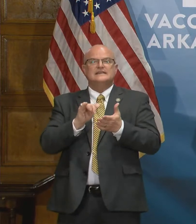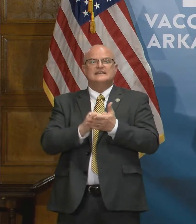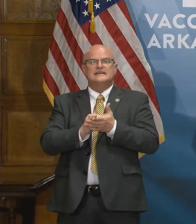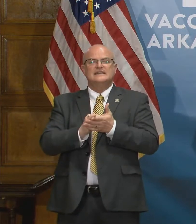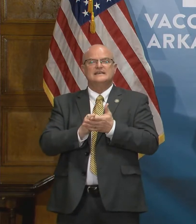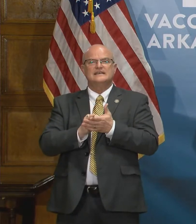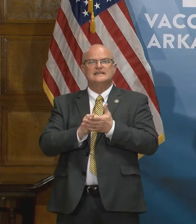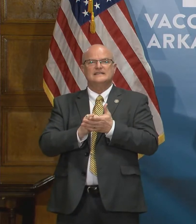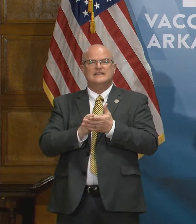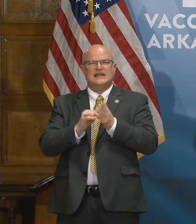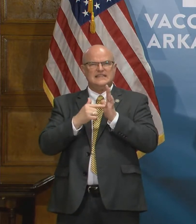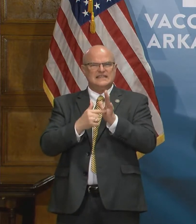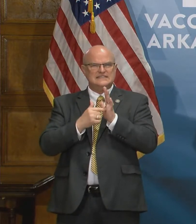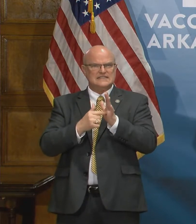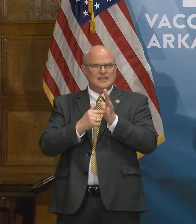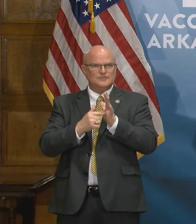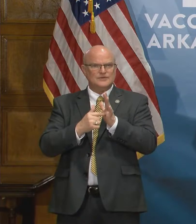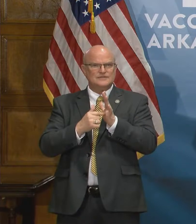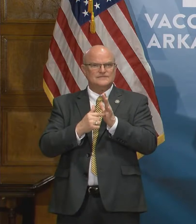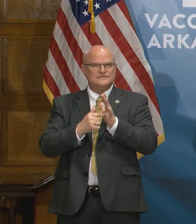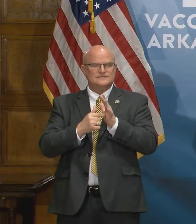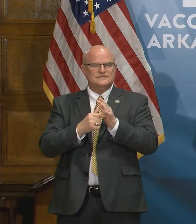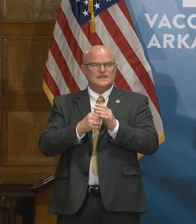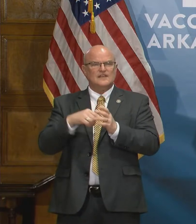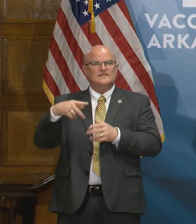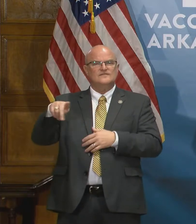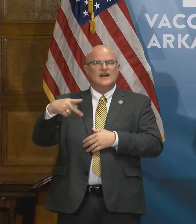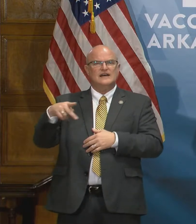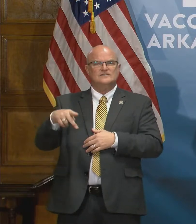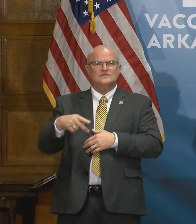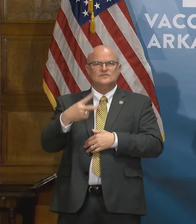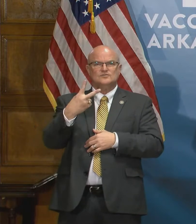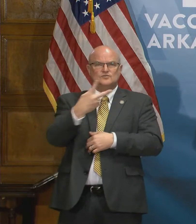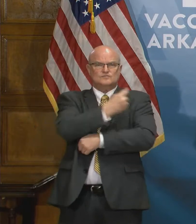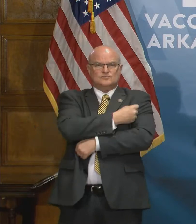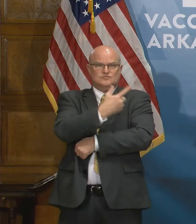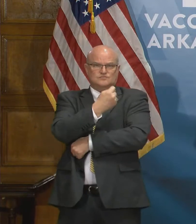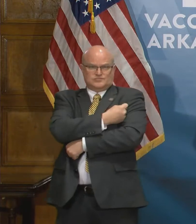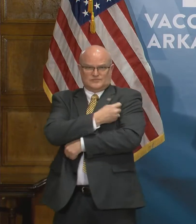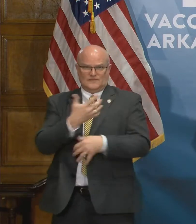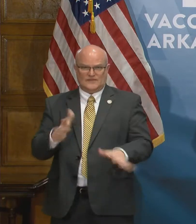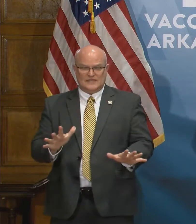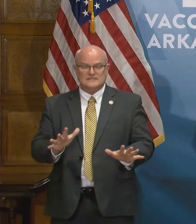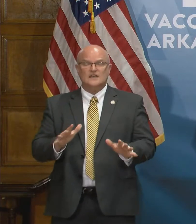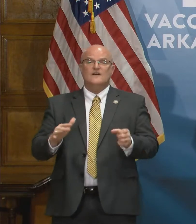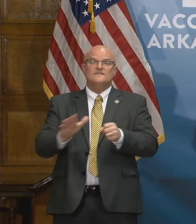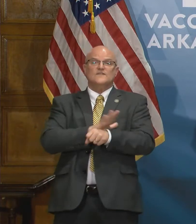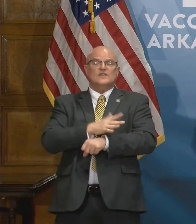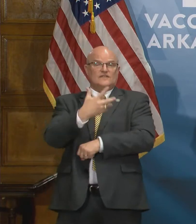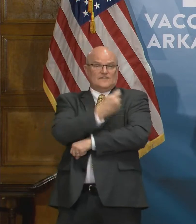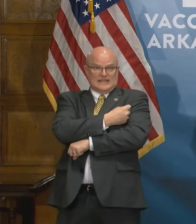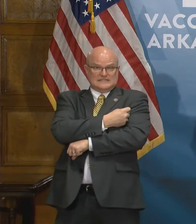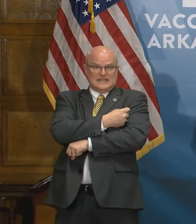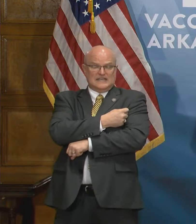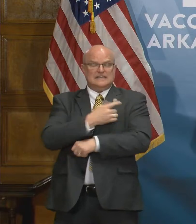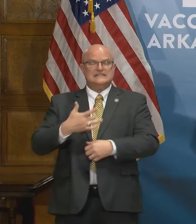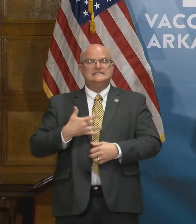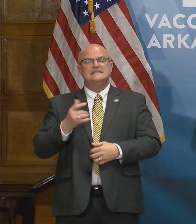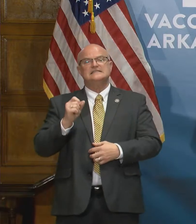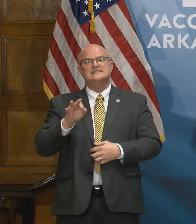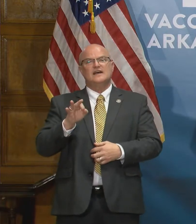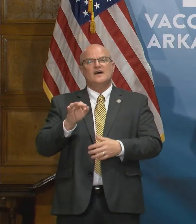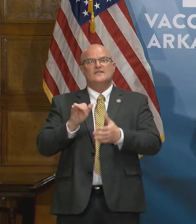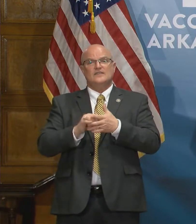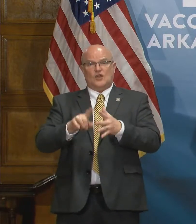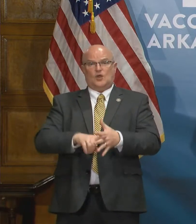in the example of Pfizer is a two-shot regime. So it's fully vaccinated in the sense of